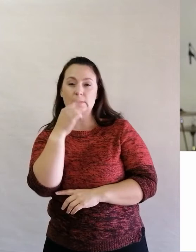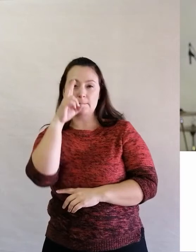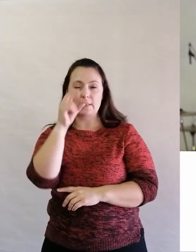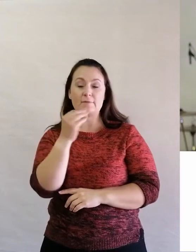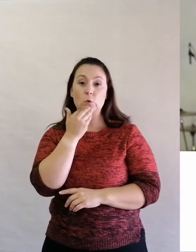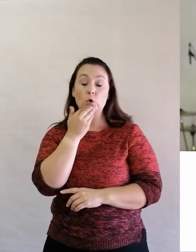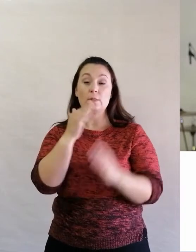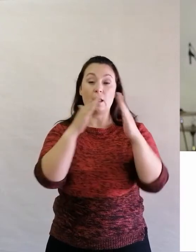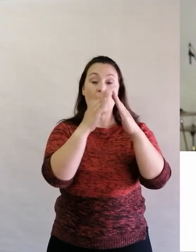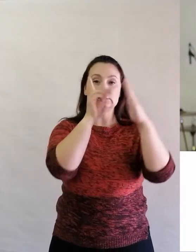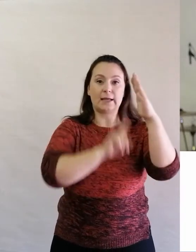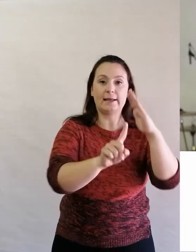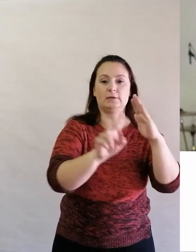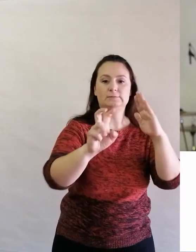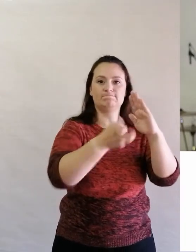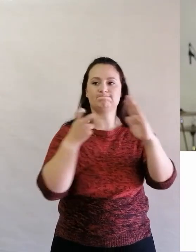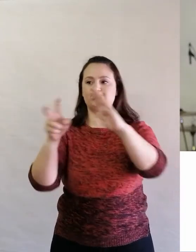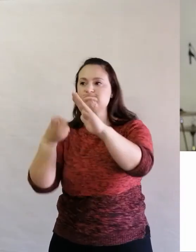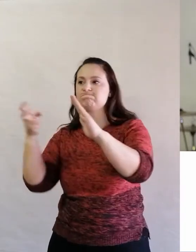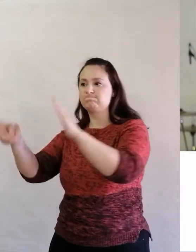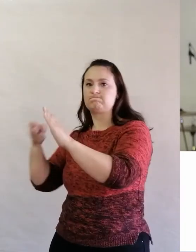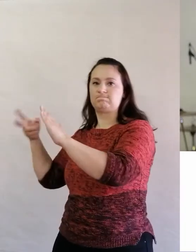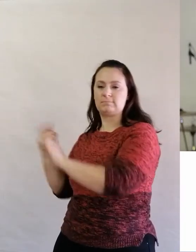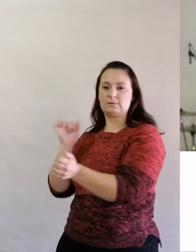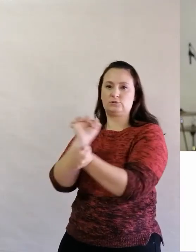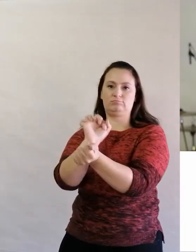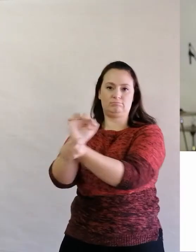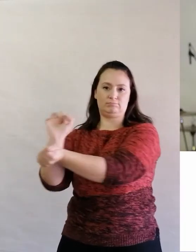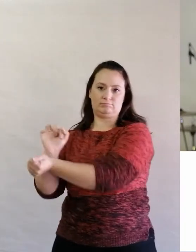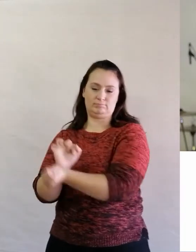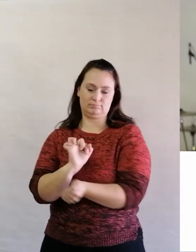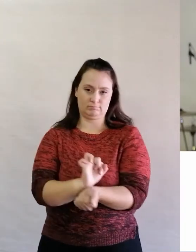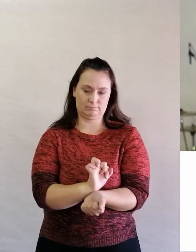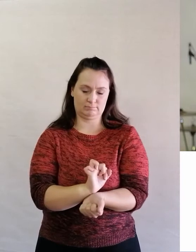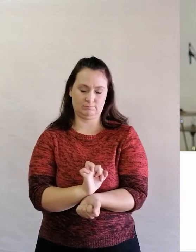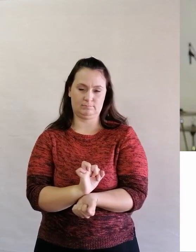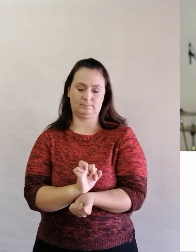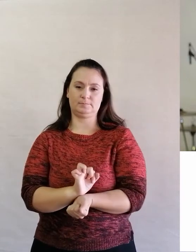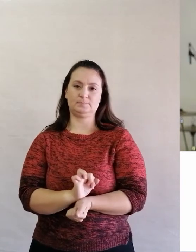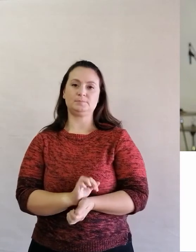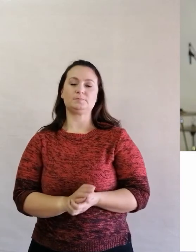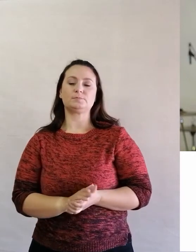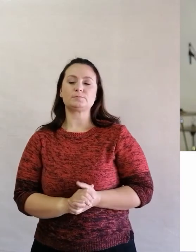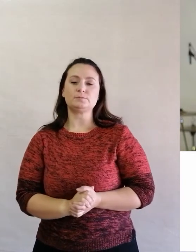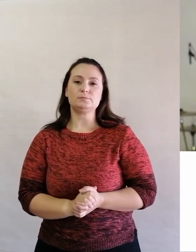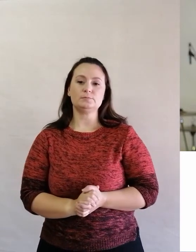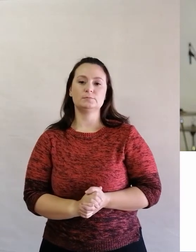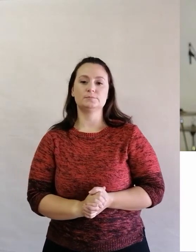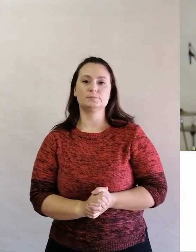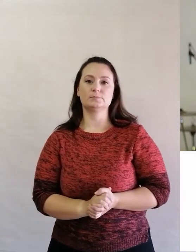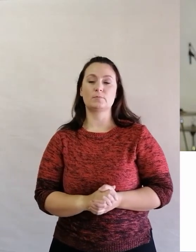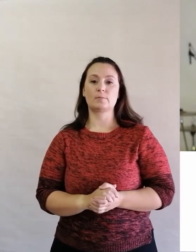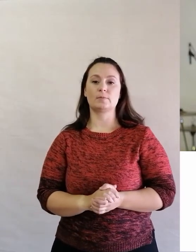from house to house, he's going there and hauling people out of those houses and ensuring that they go to prison. Later